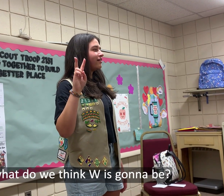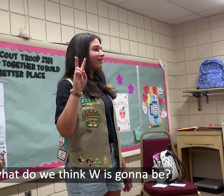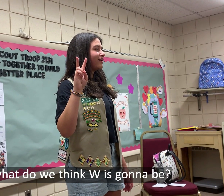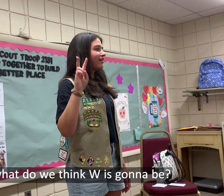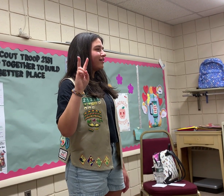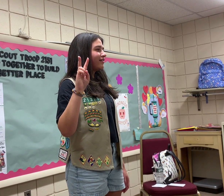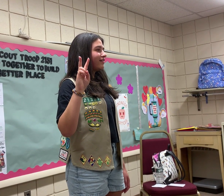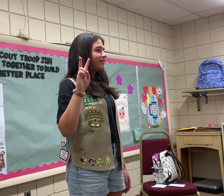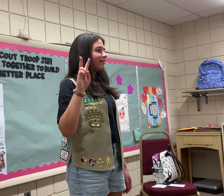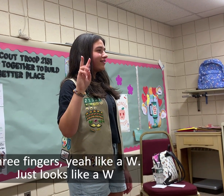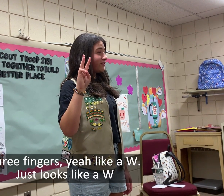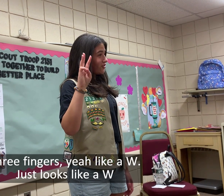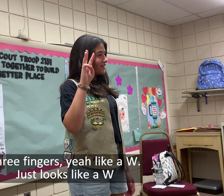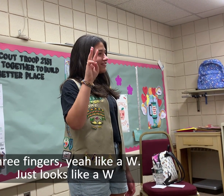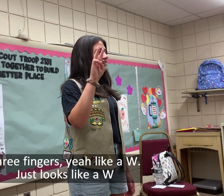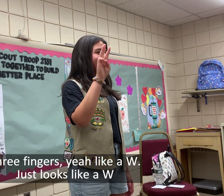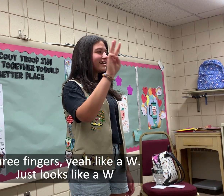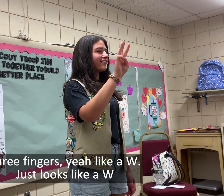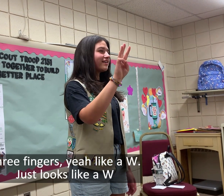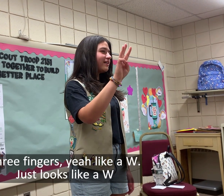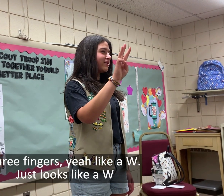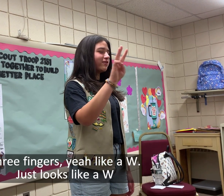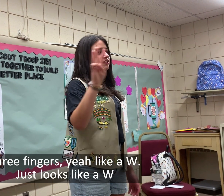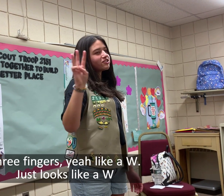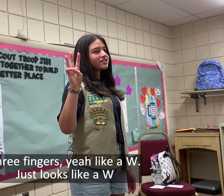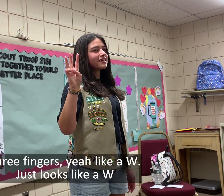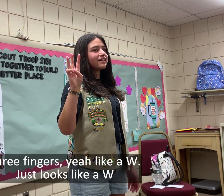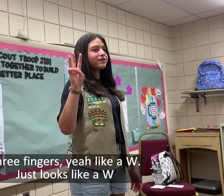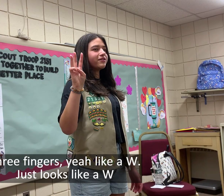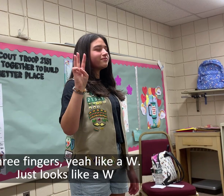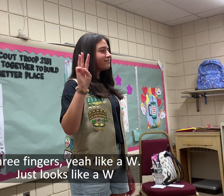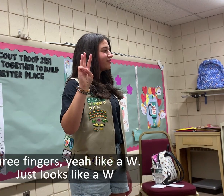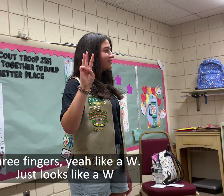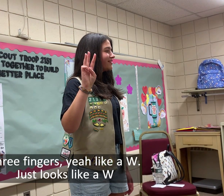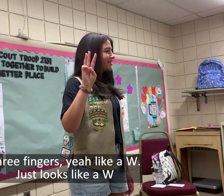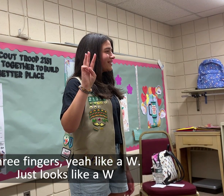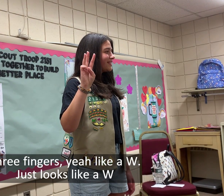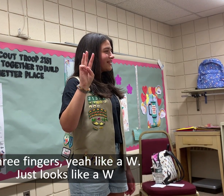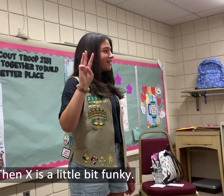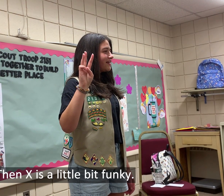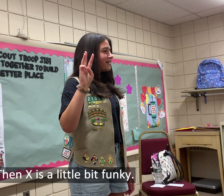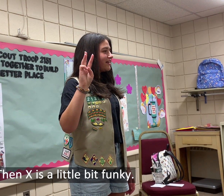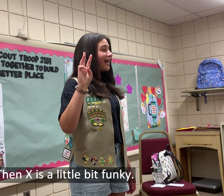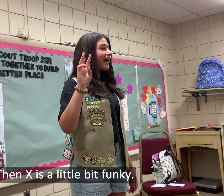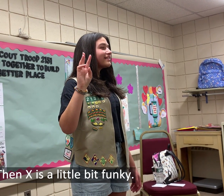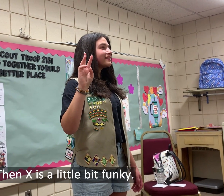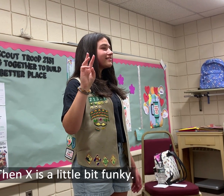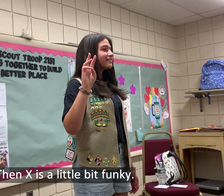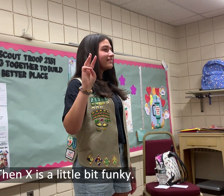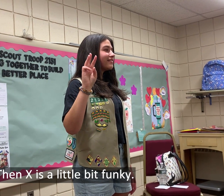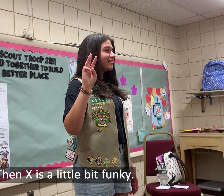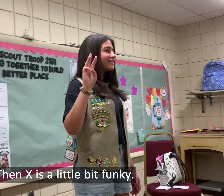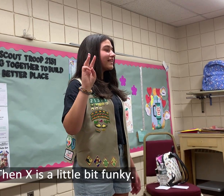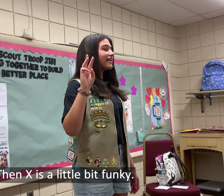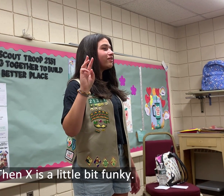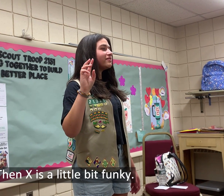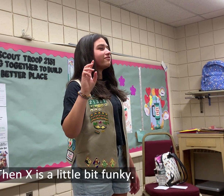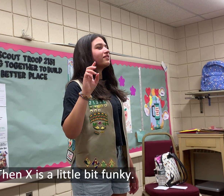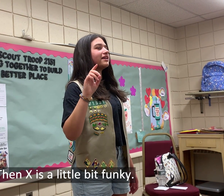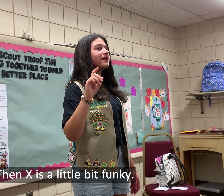3 fingers. Yeah, like a W. Just looks like a W. Then X is a little bit funky.